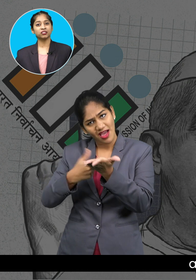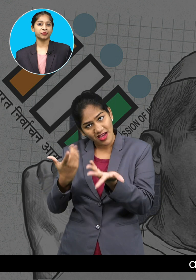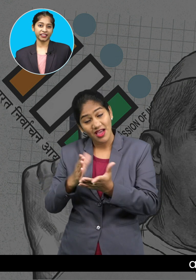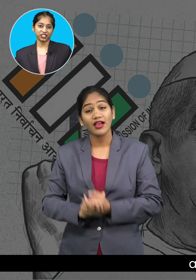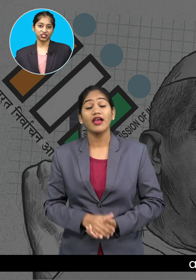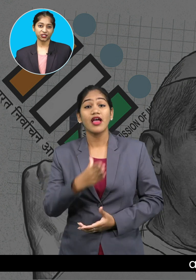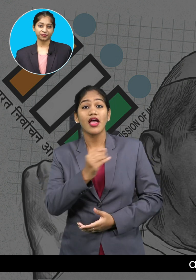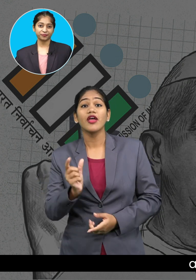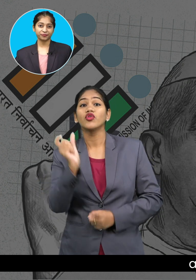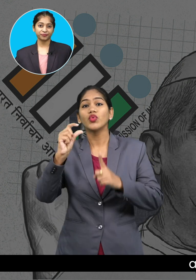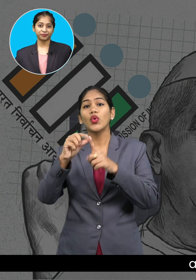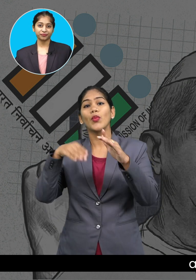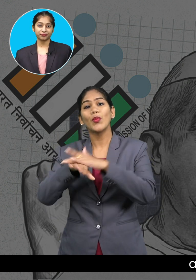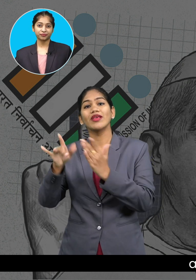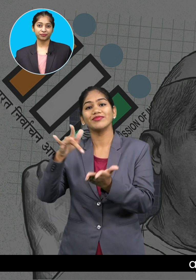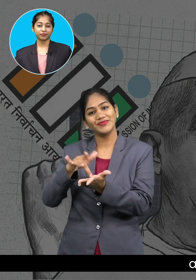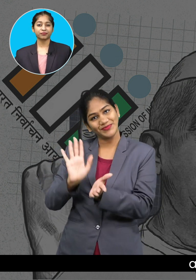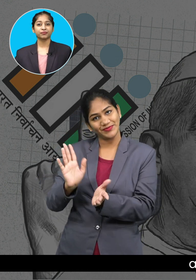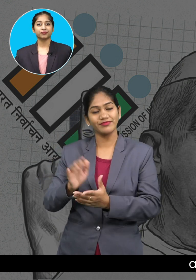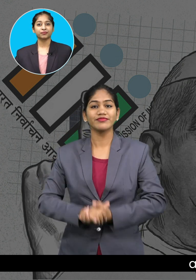and Uttar Pradesh,